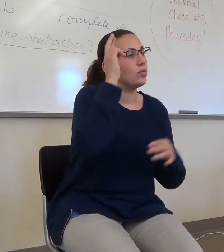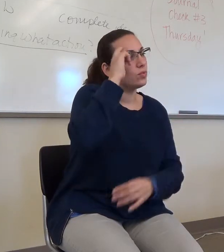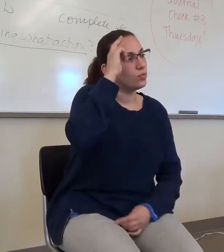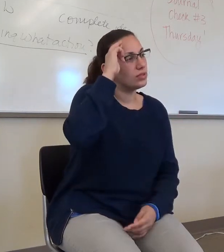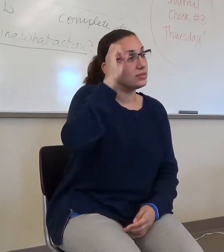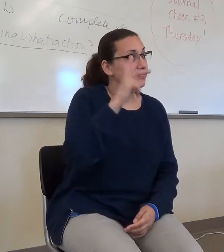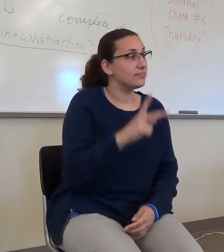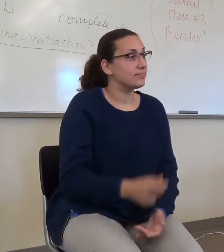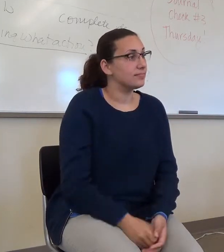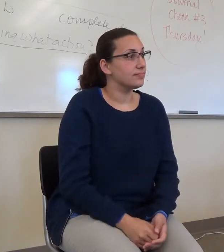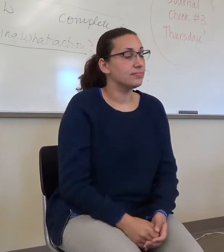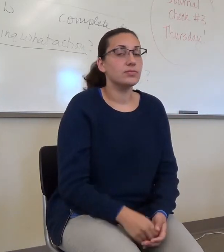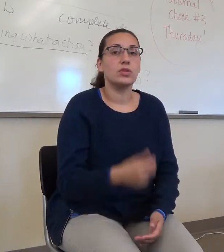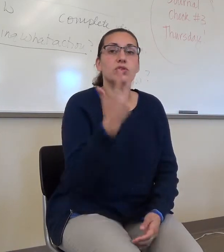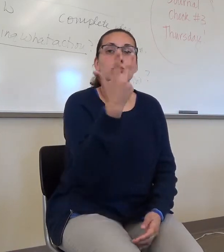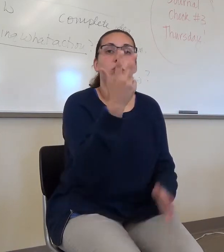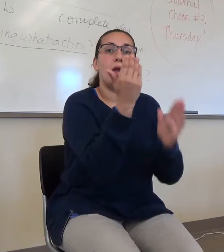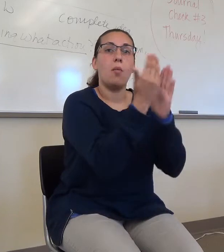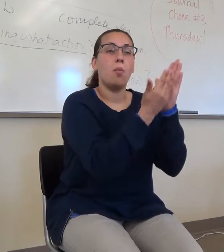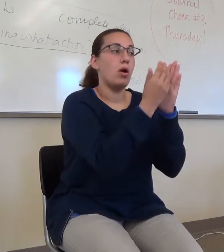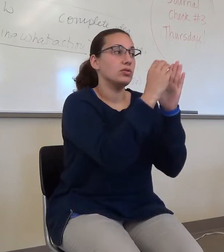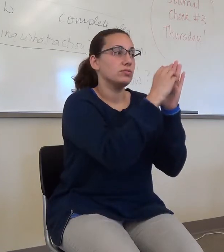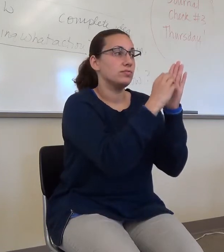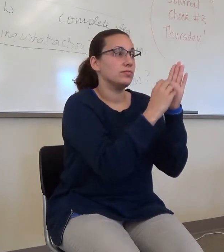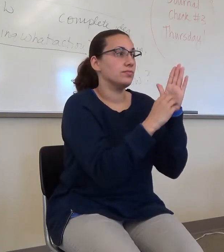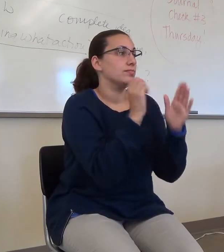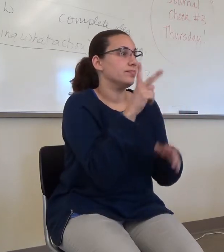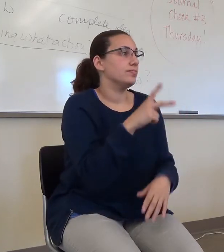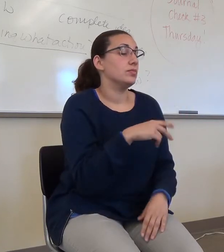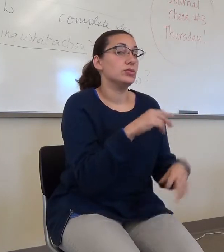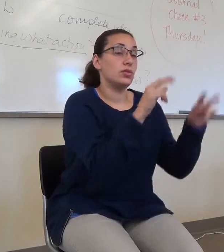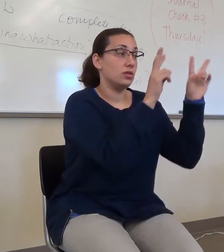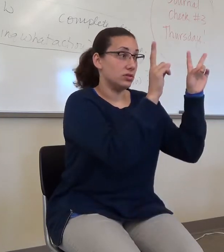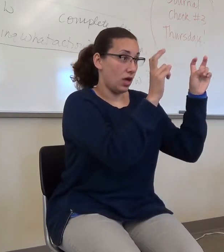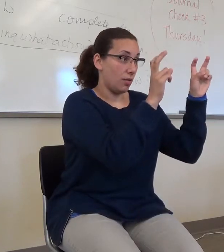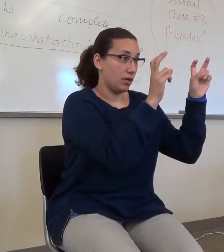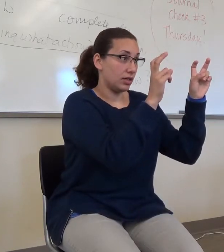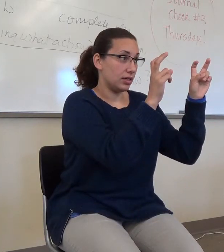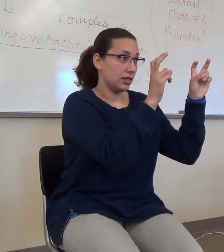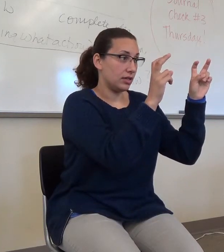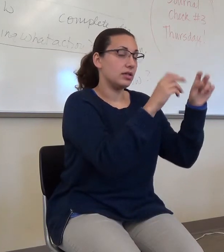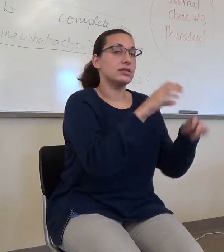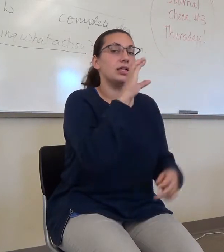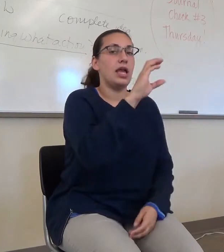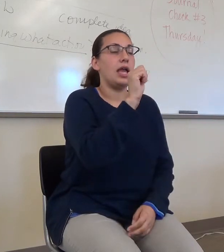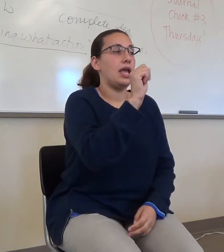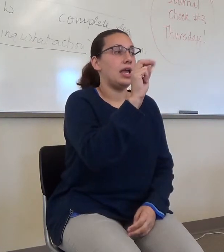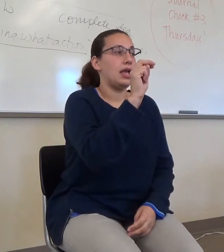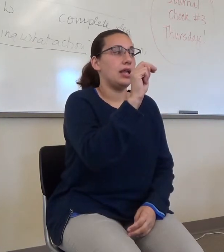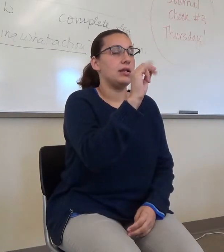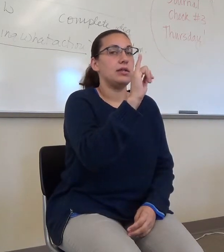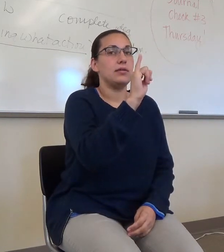3 parts here, okay? So the topic is cannibalism, and again, you could